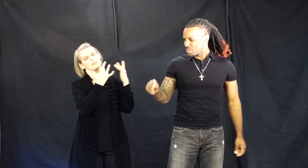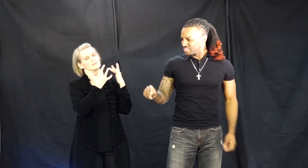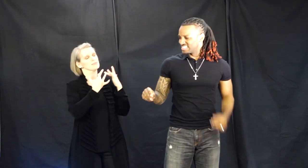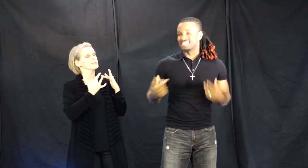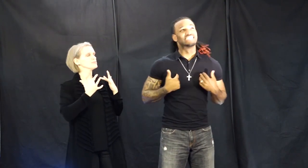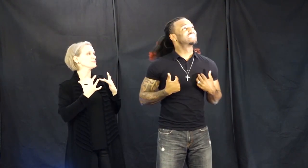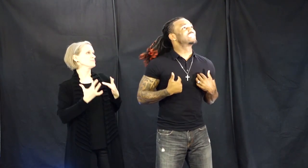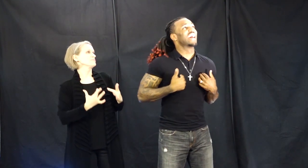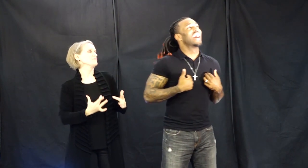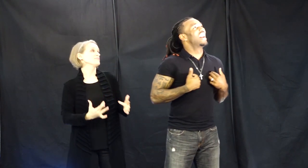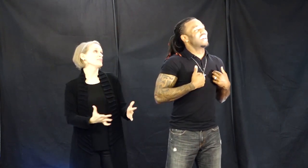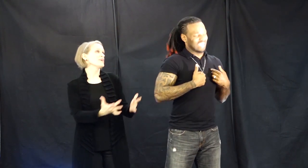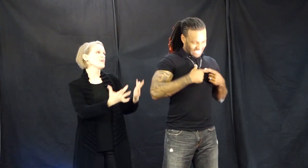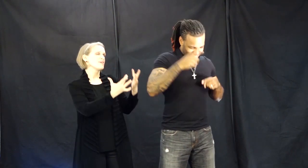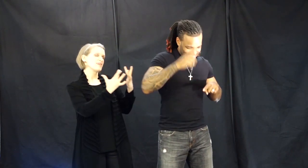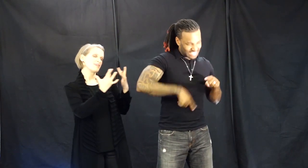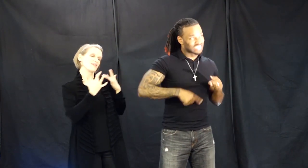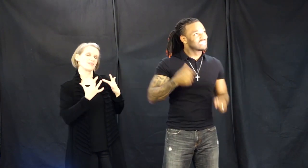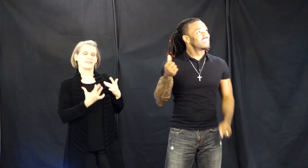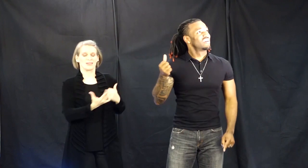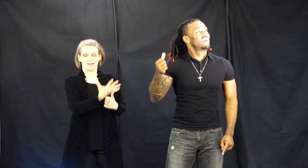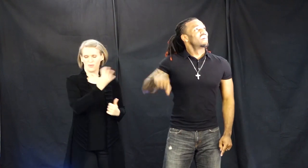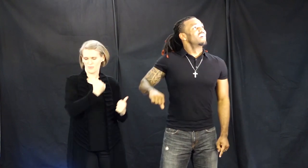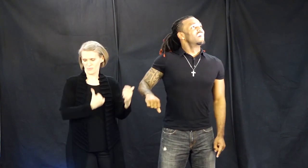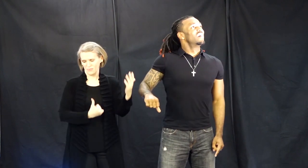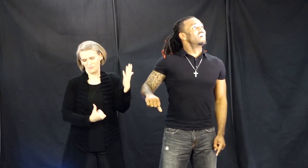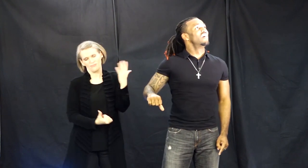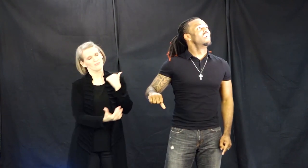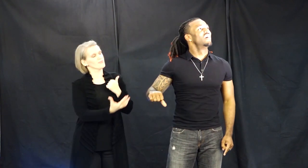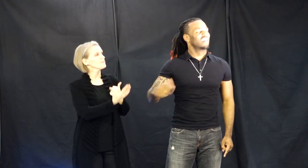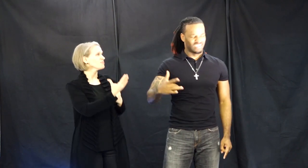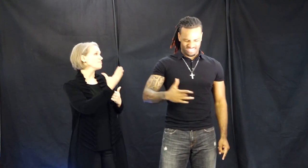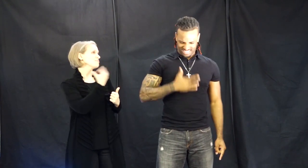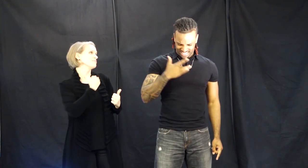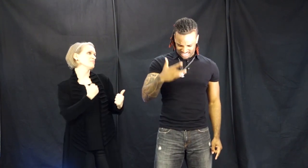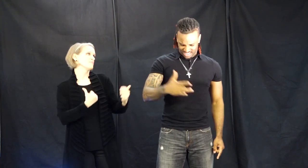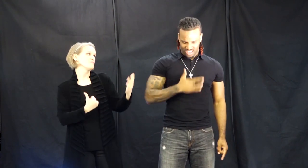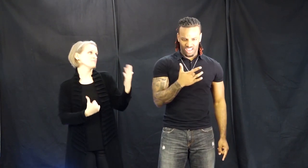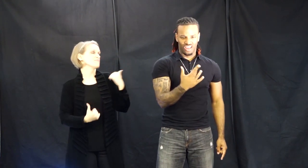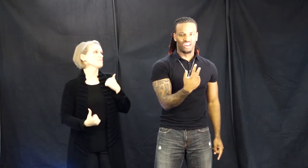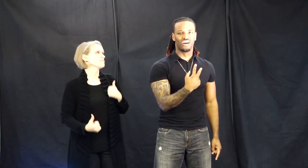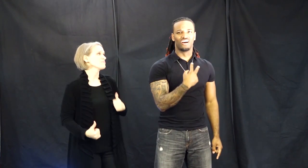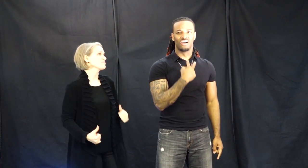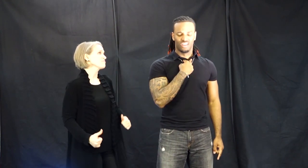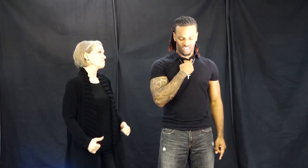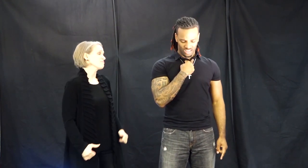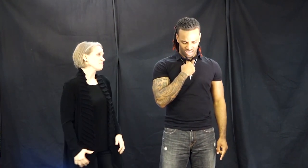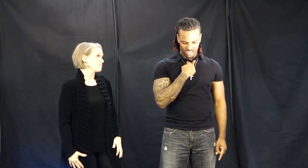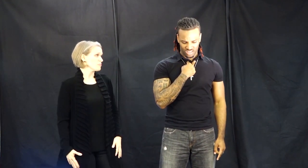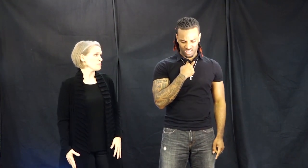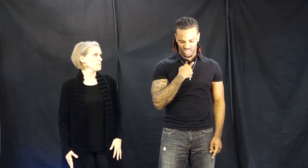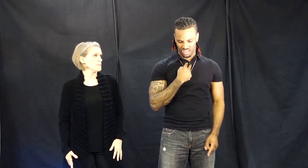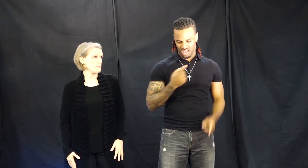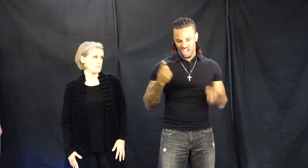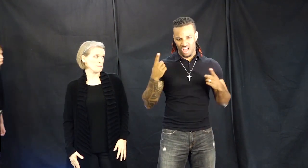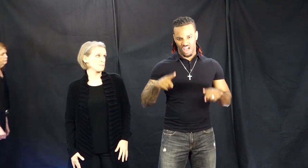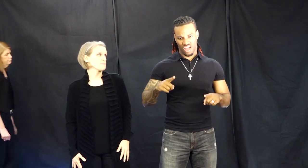to this. How can I say no to this? There is nowhere I can go. When her body's